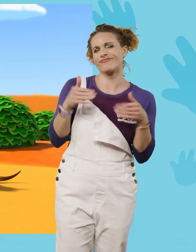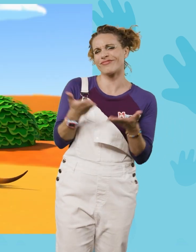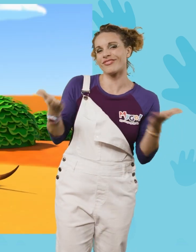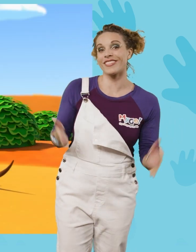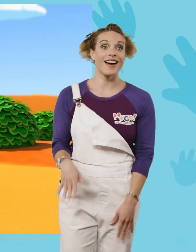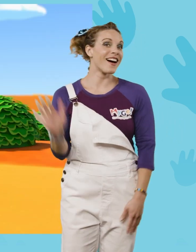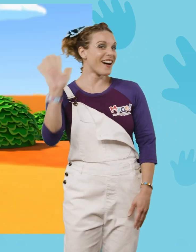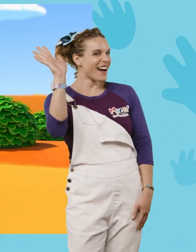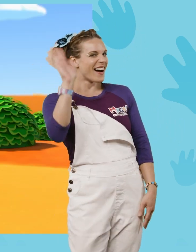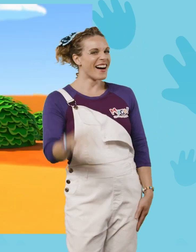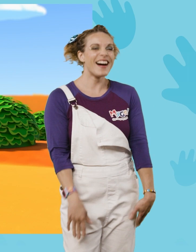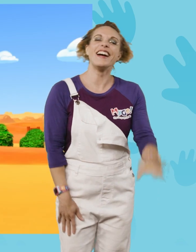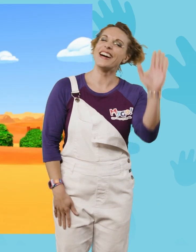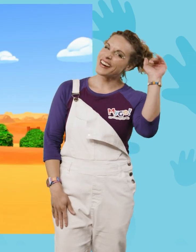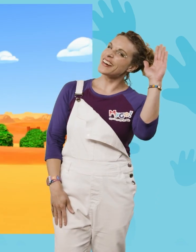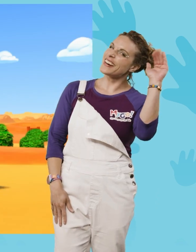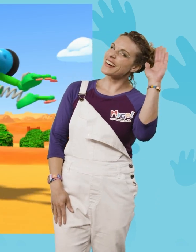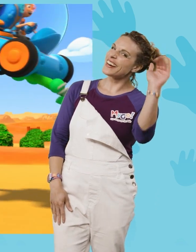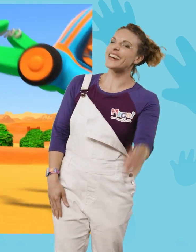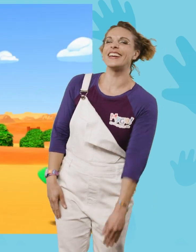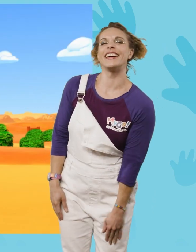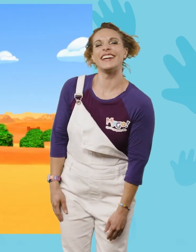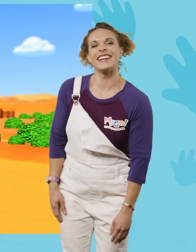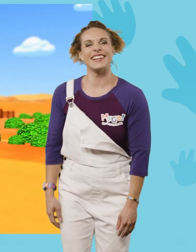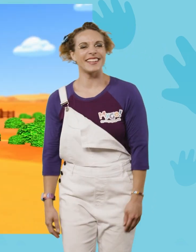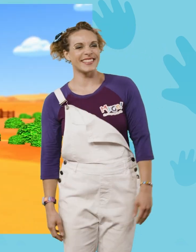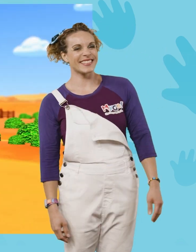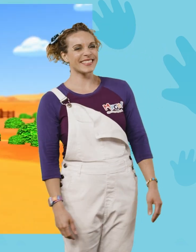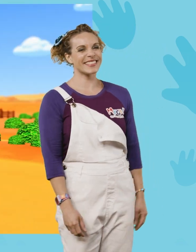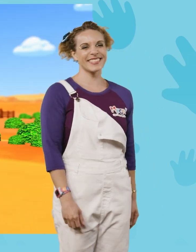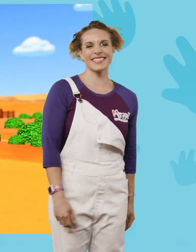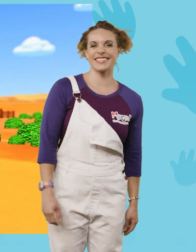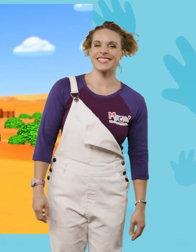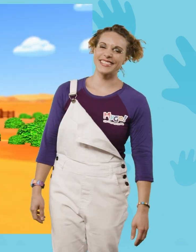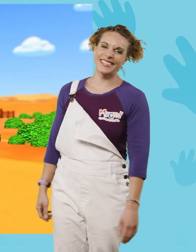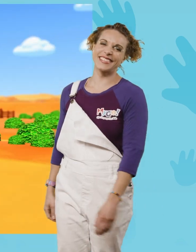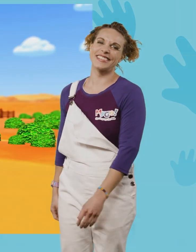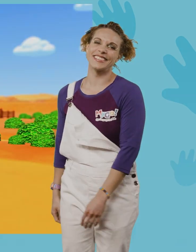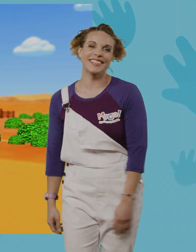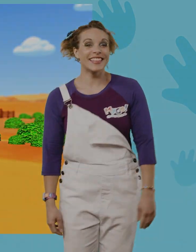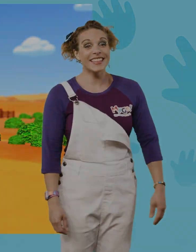thing. Bye. Bye-bye!